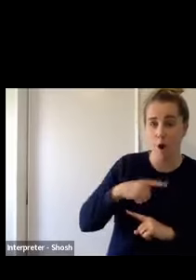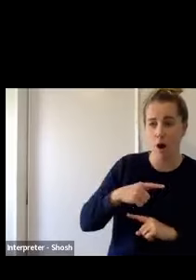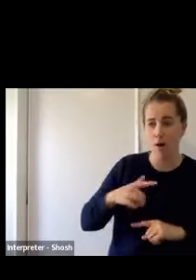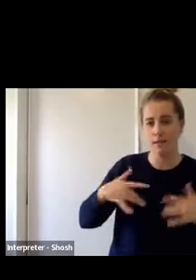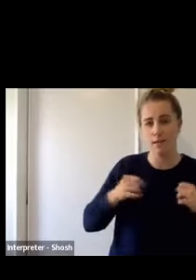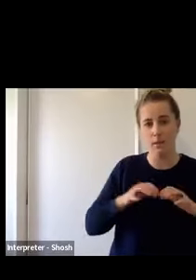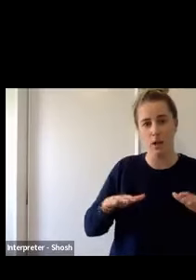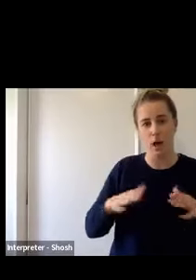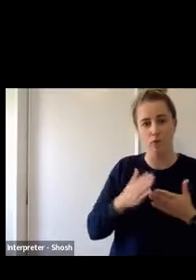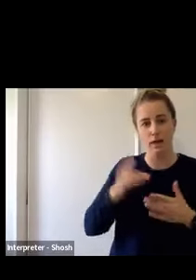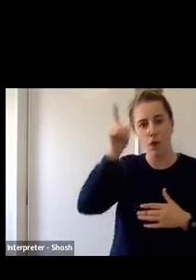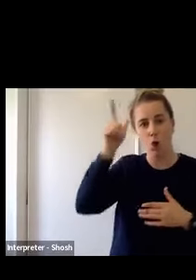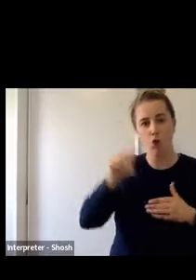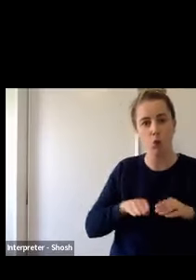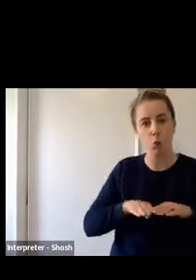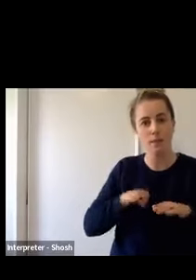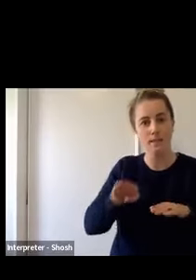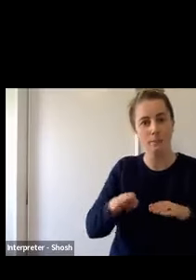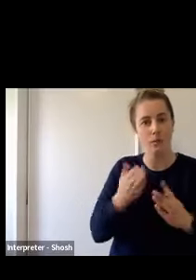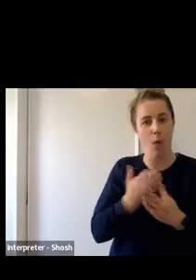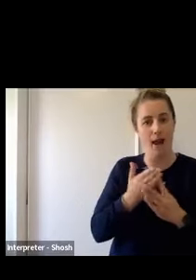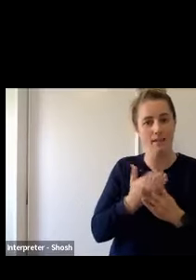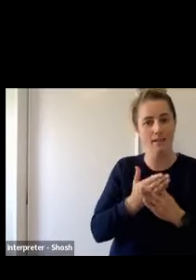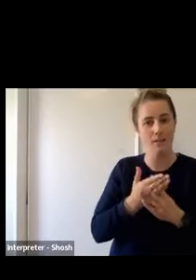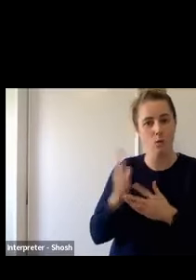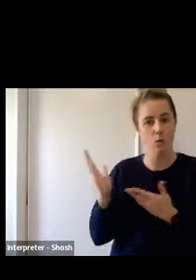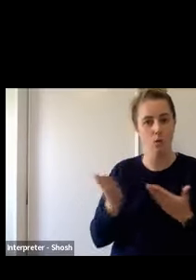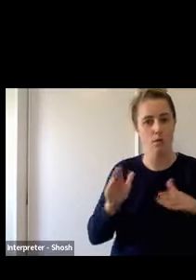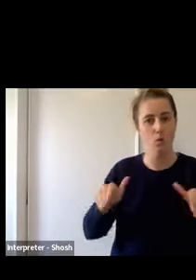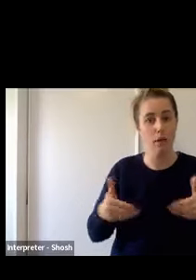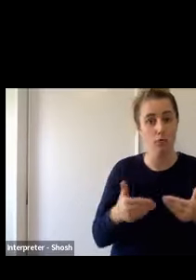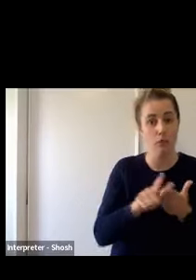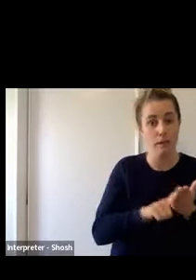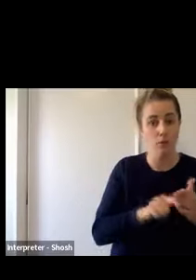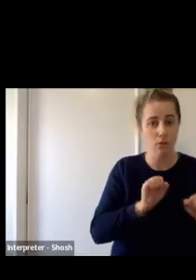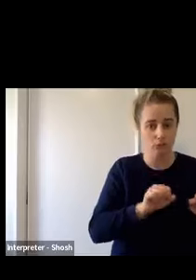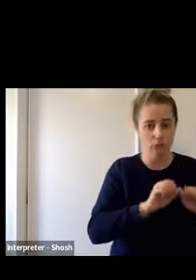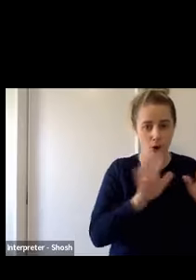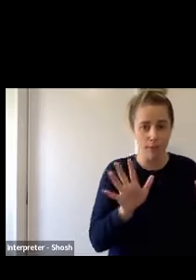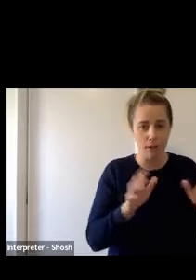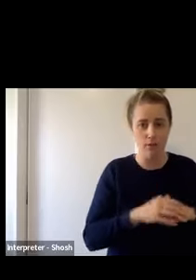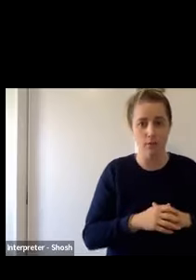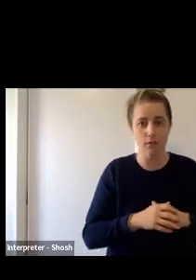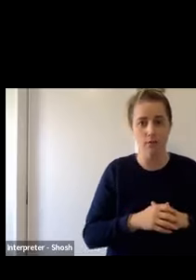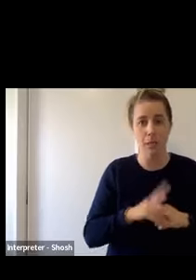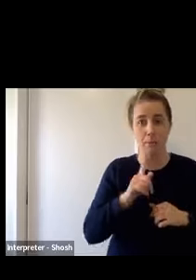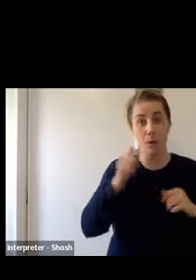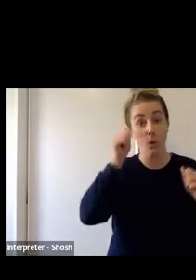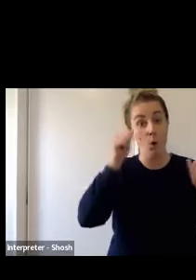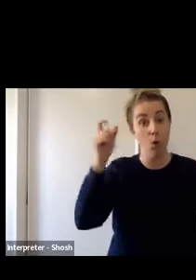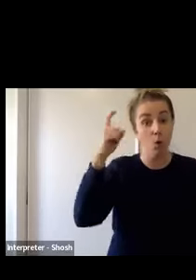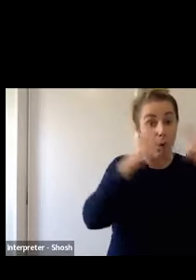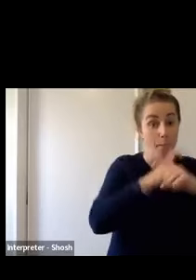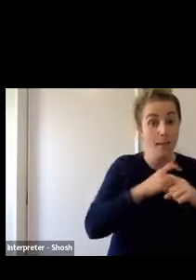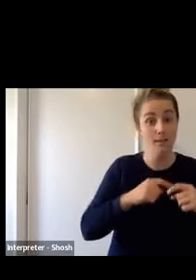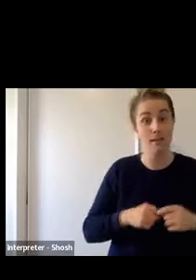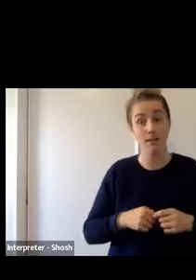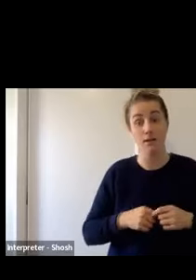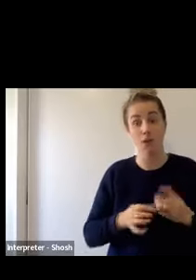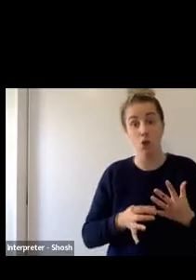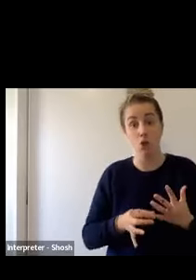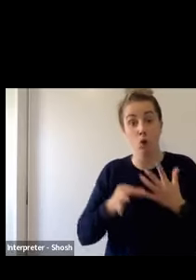like the logical step for greater access services will be to introduce legislation, knowing the complexities and the nuances of